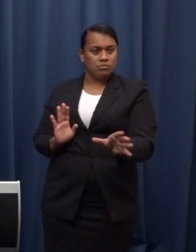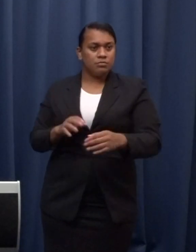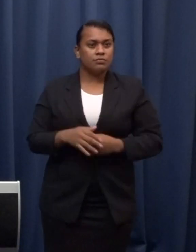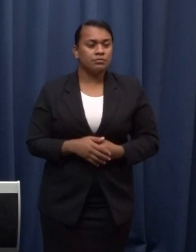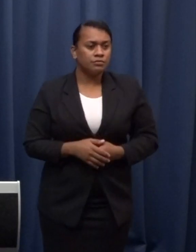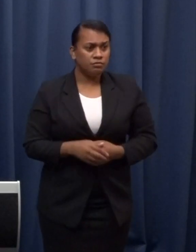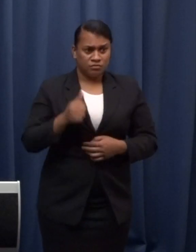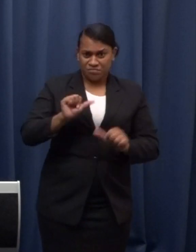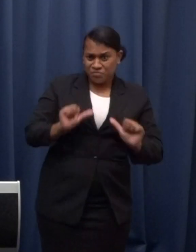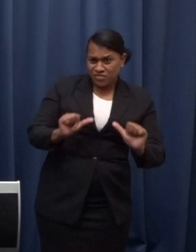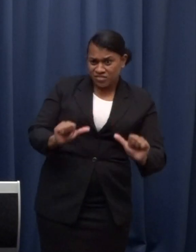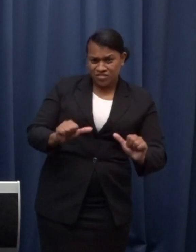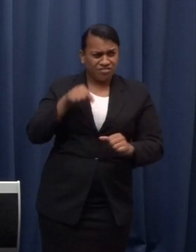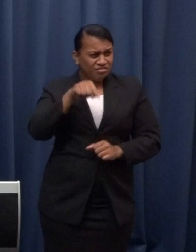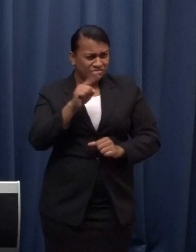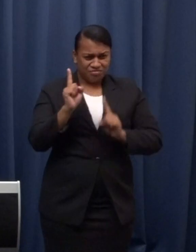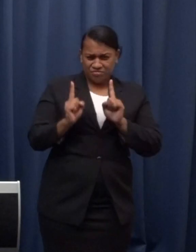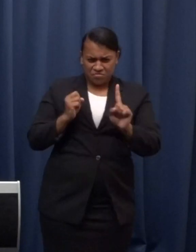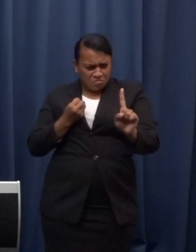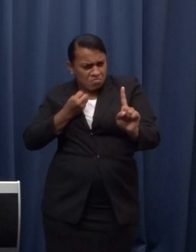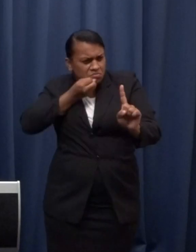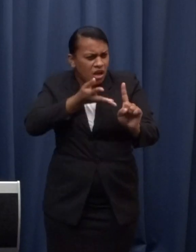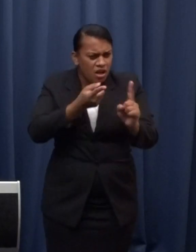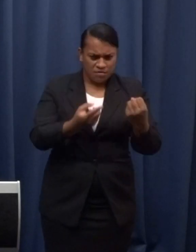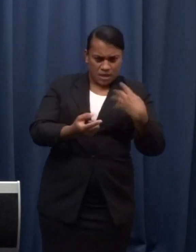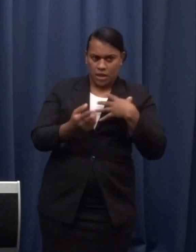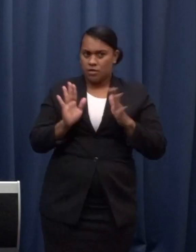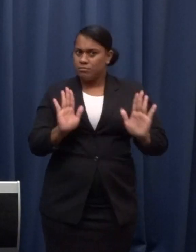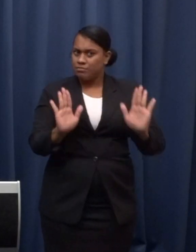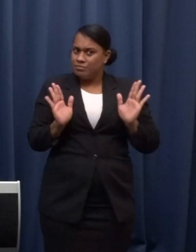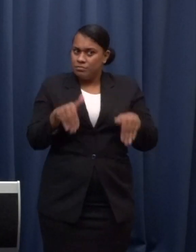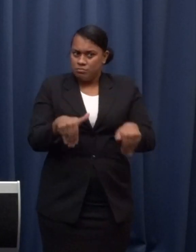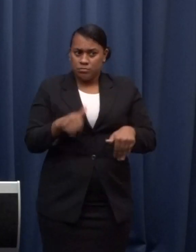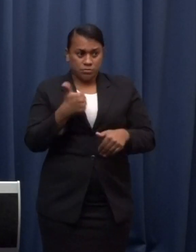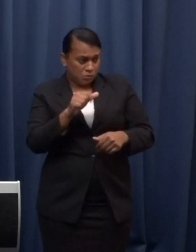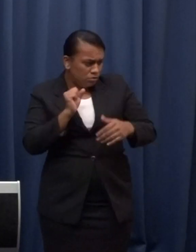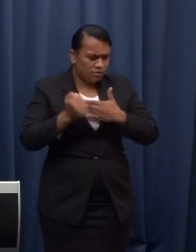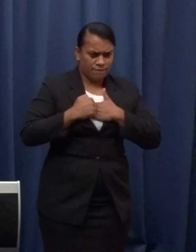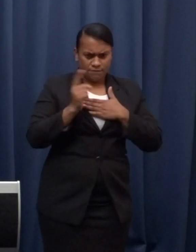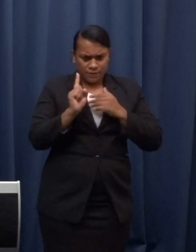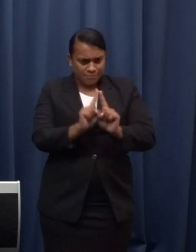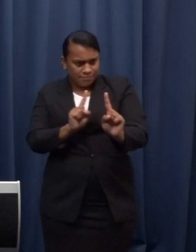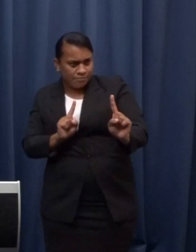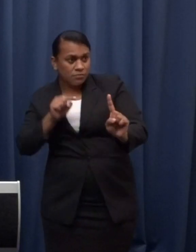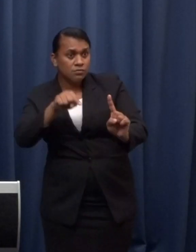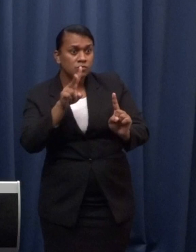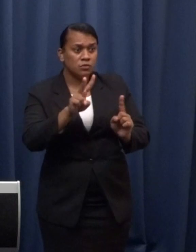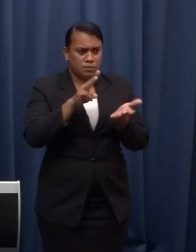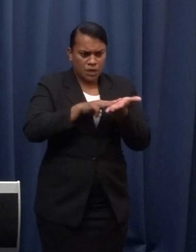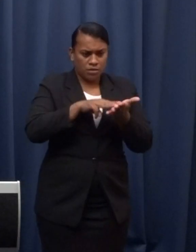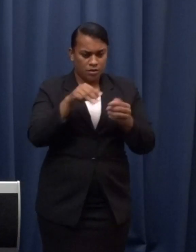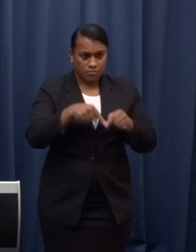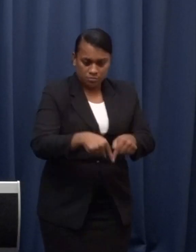person-to-person transmission of the disease. We need to keep a safe distance of 2 meters from one another as much